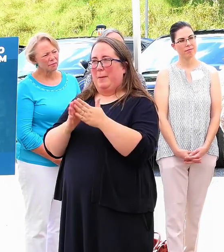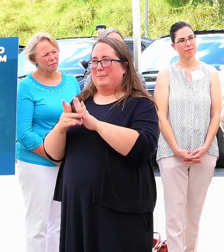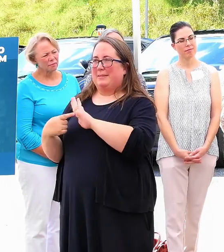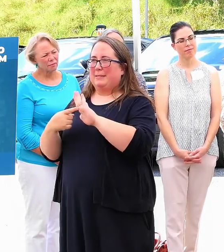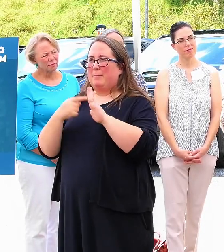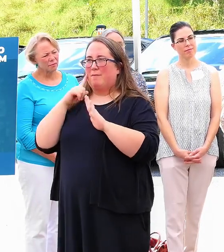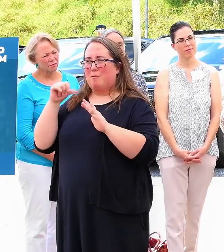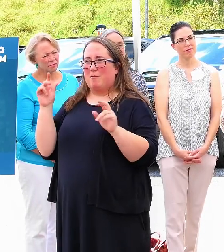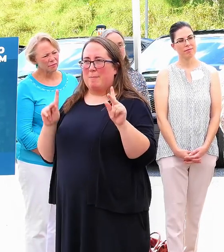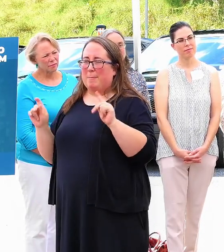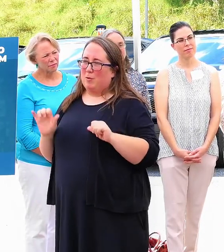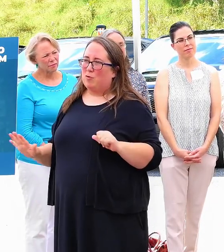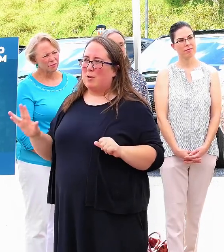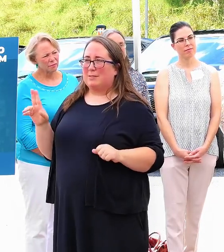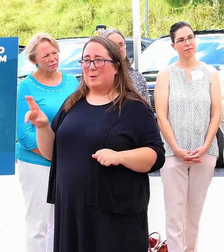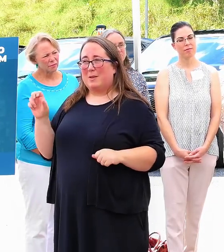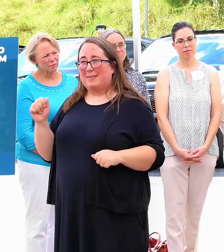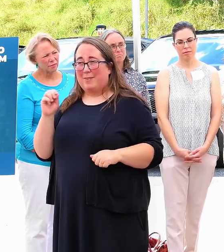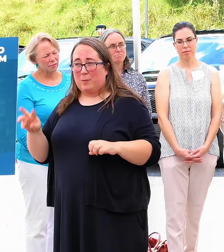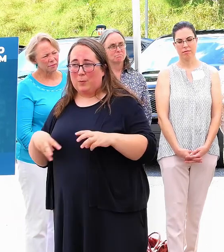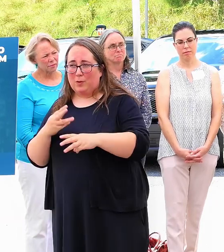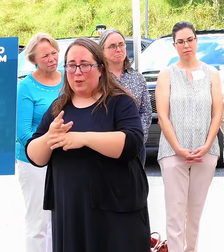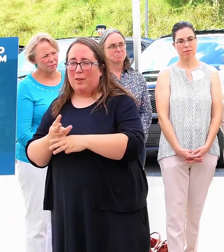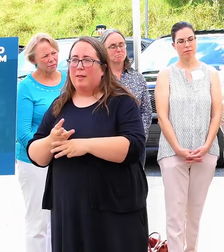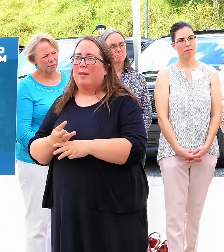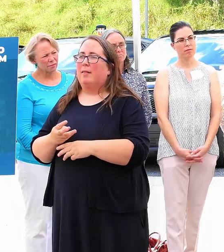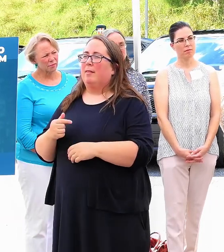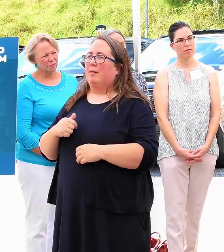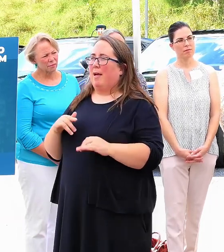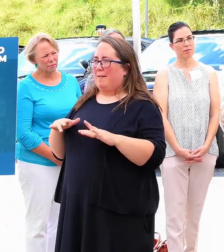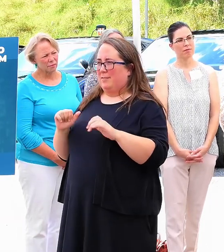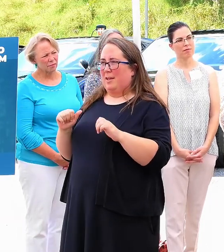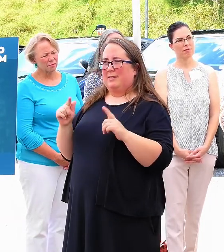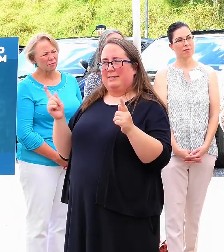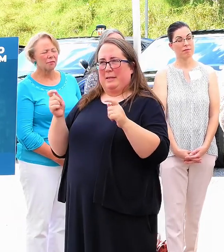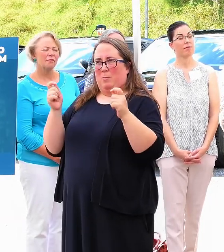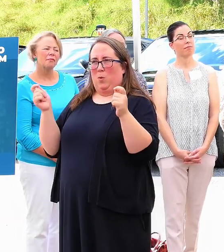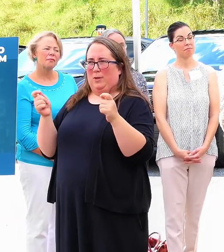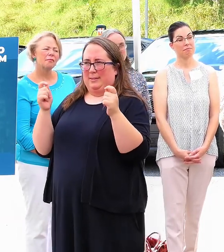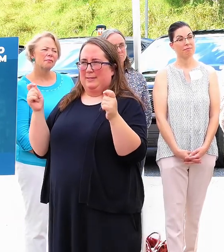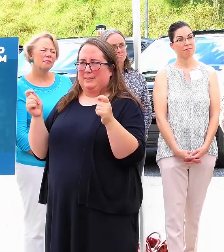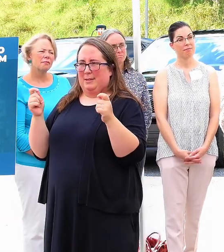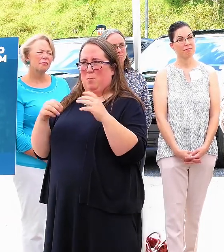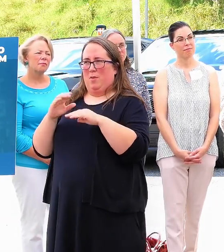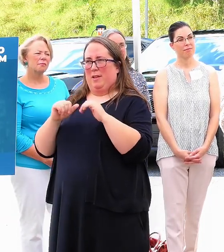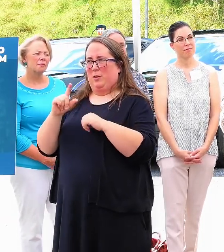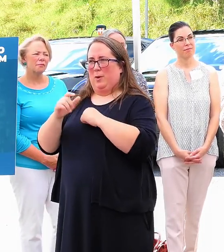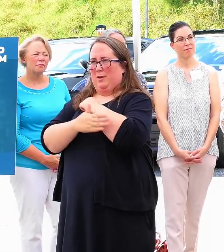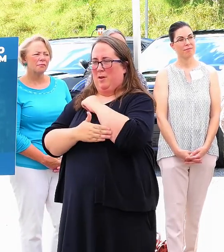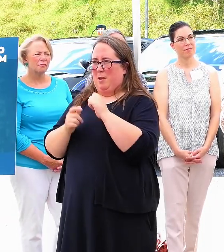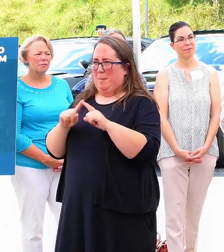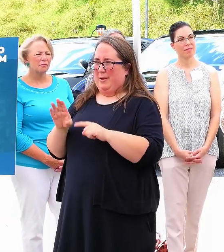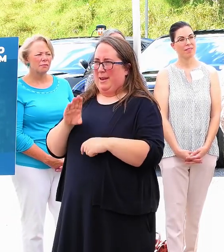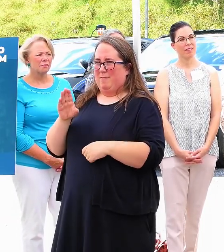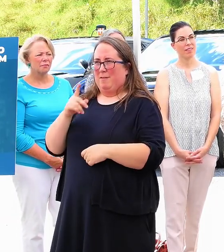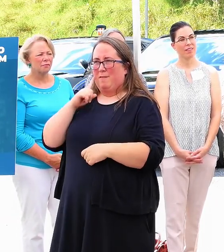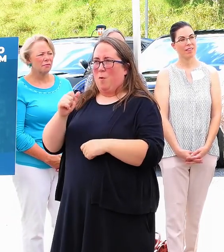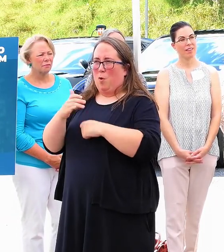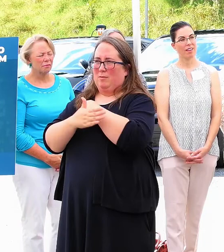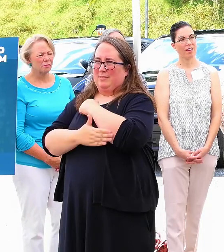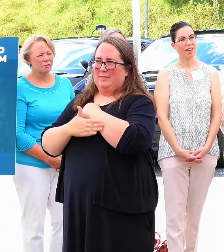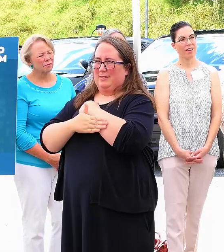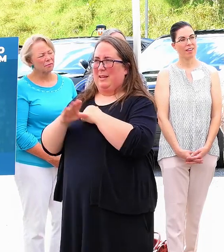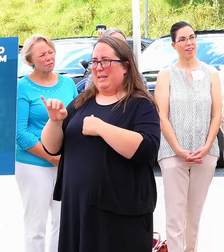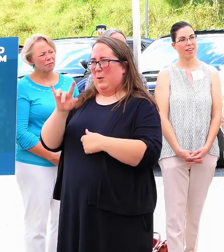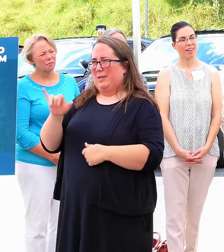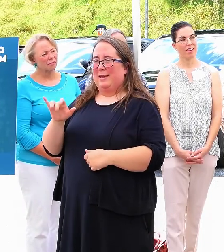for others across the country and the world. I have done plaque ceremonies in over 20 countries, but I have never done a plaque ceremony for a county, and I've